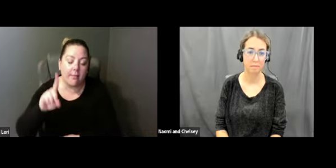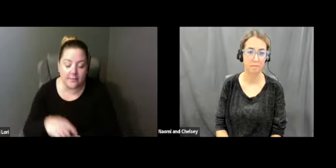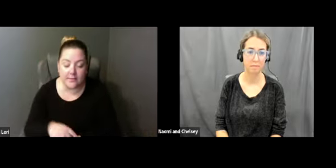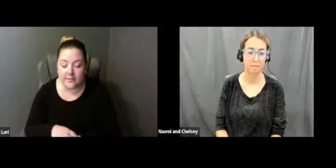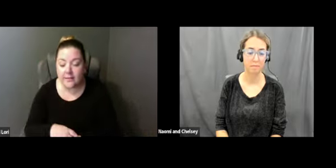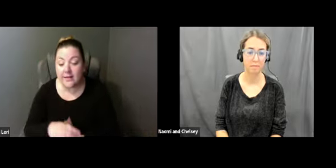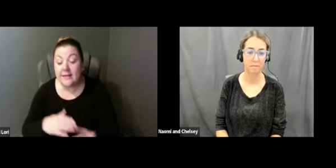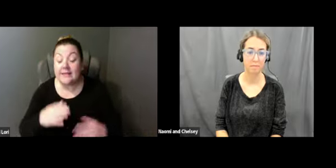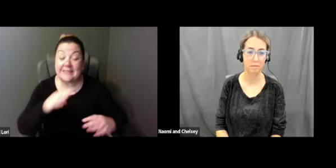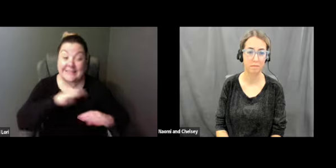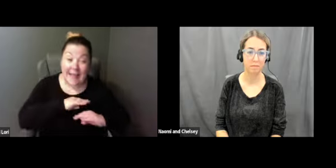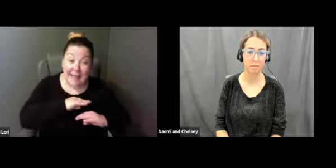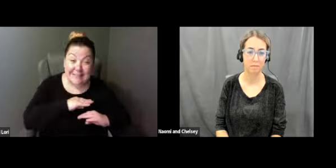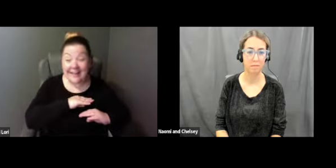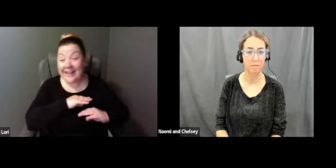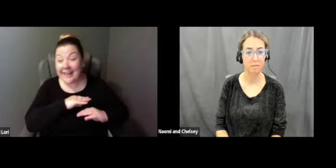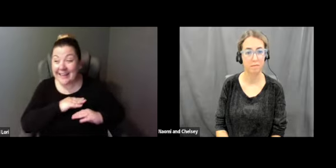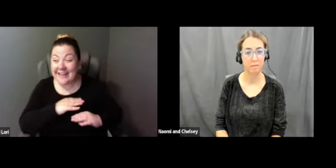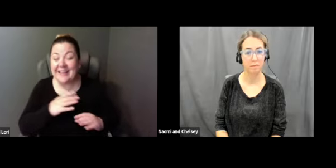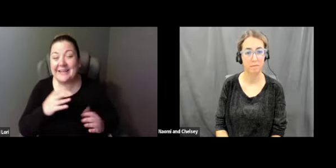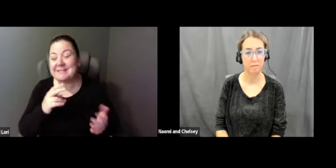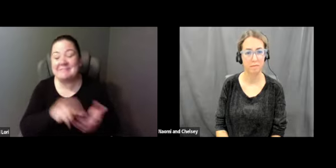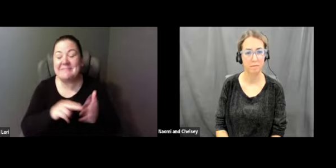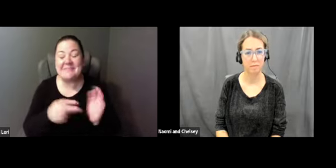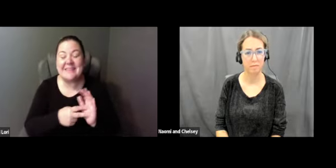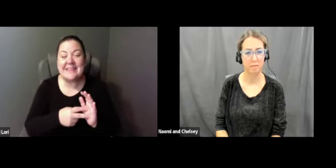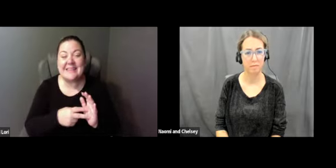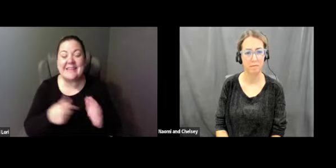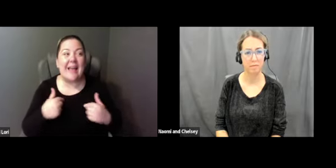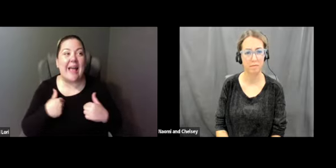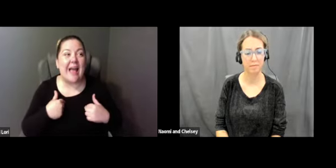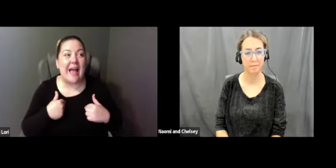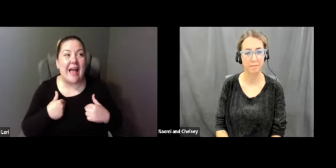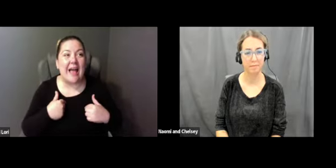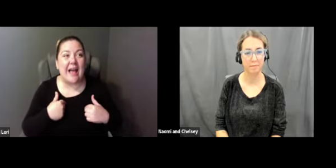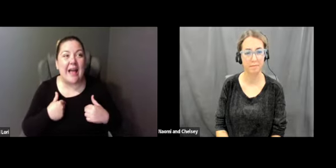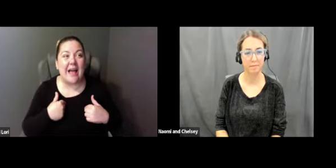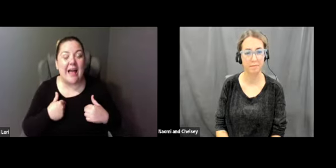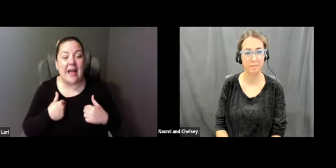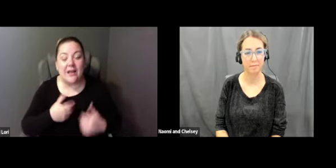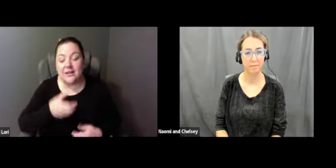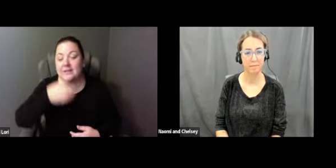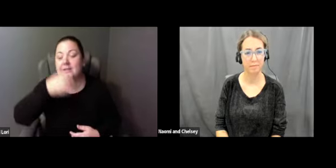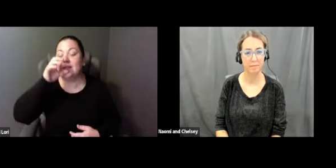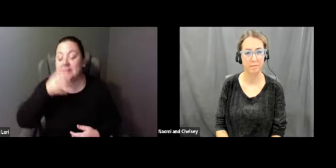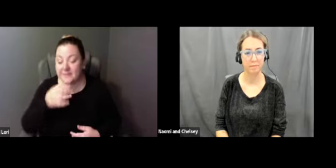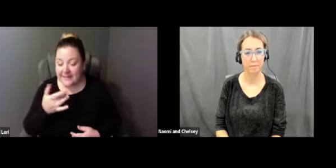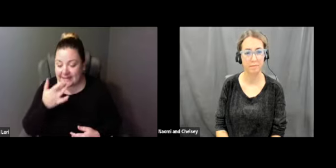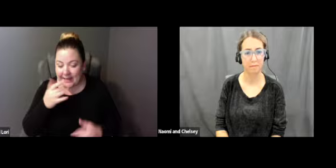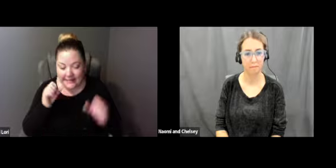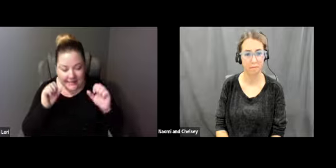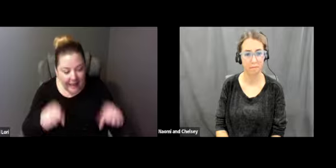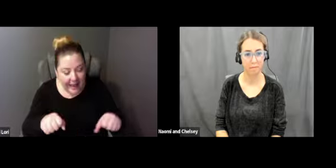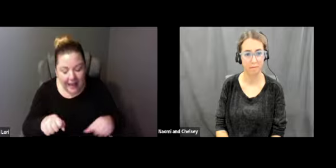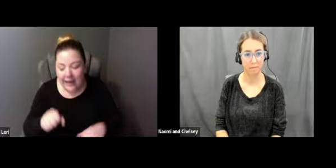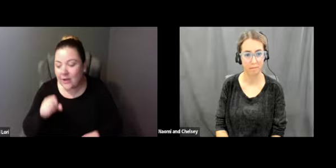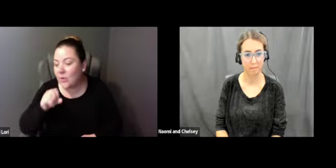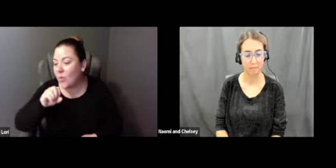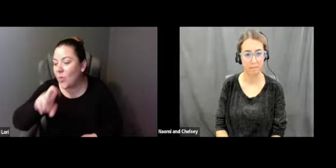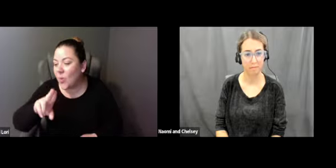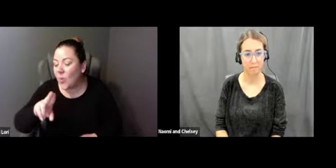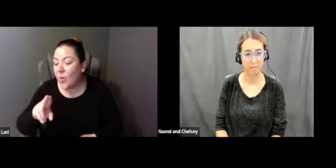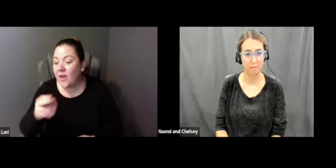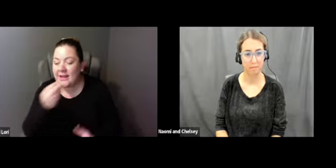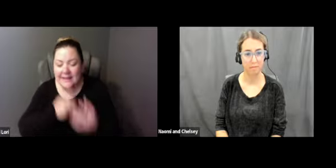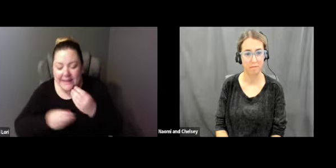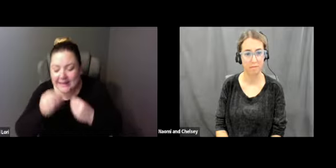extremely satisfying in ways that I am just, every time I take a sip of something and I can taste it, or every time I can